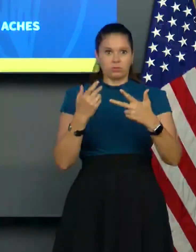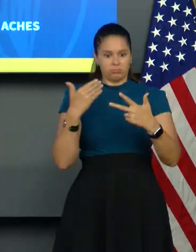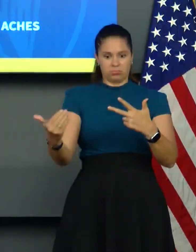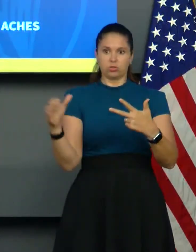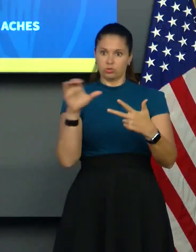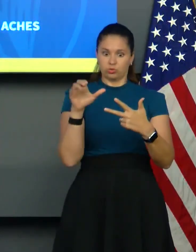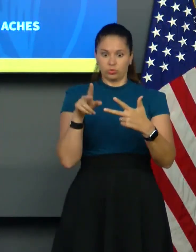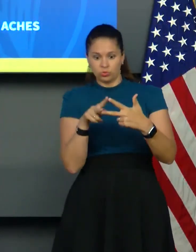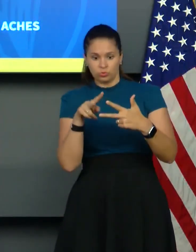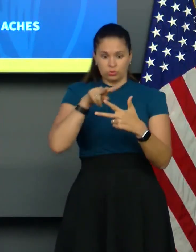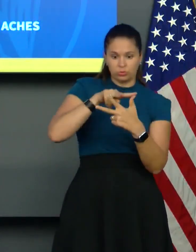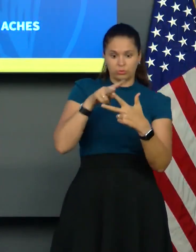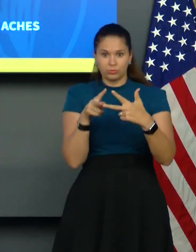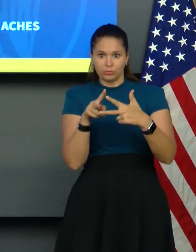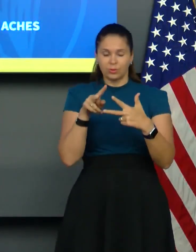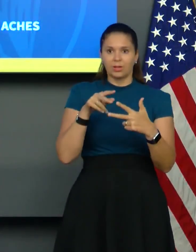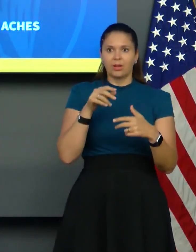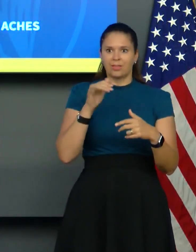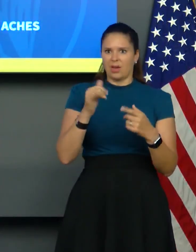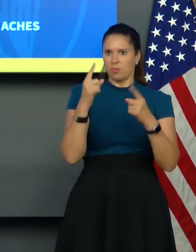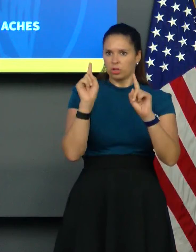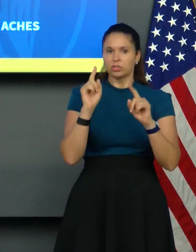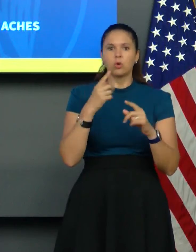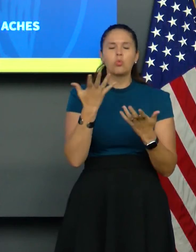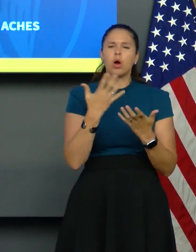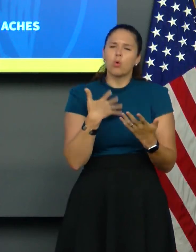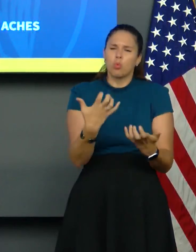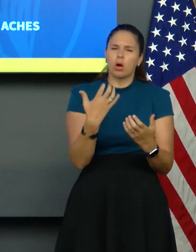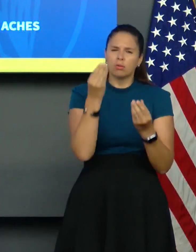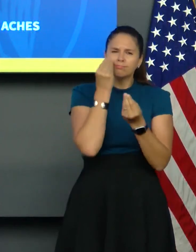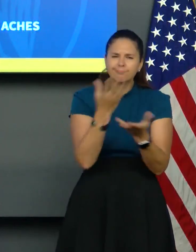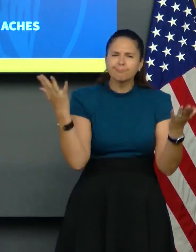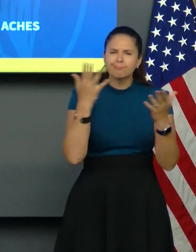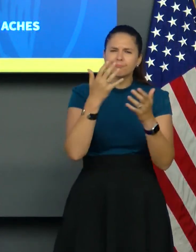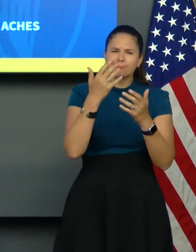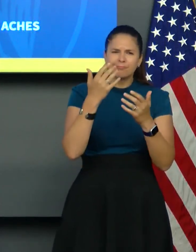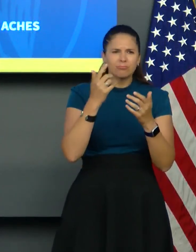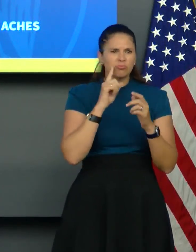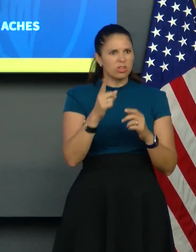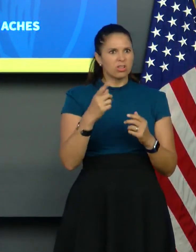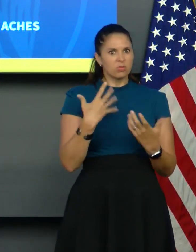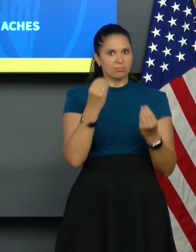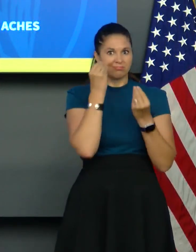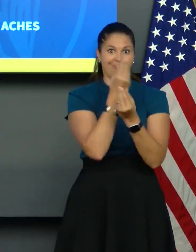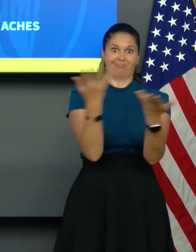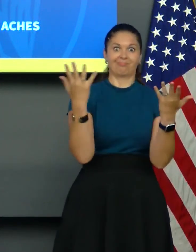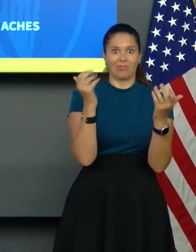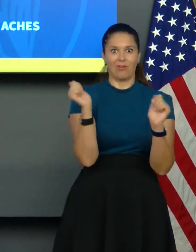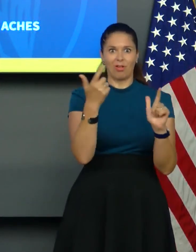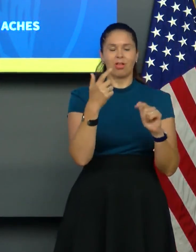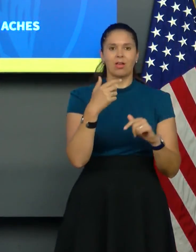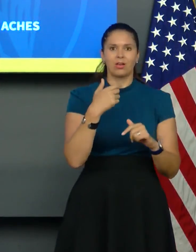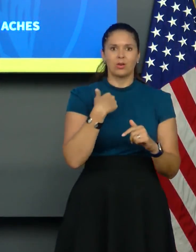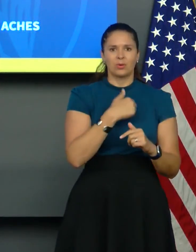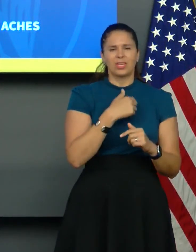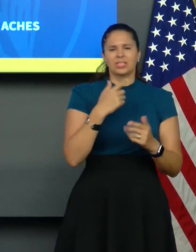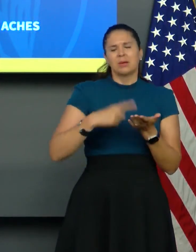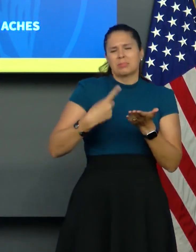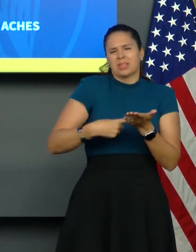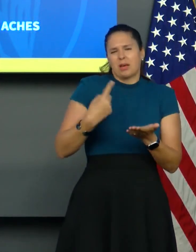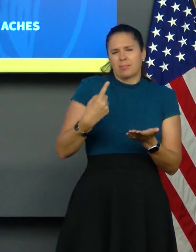work. And what I want to tell everyone, and really I guess we have to do this on